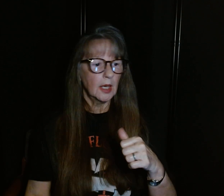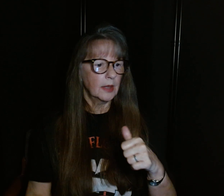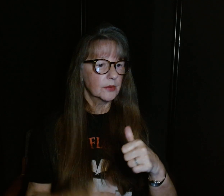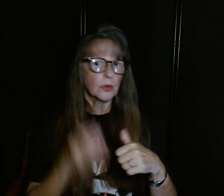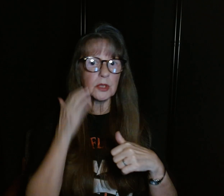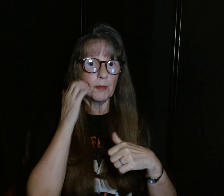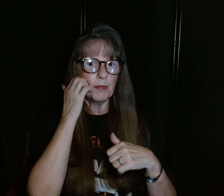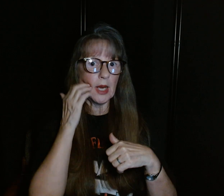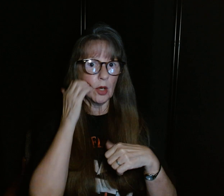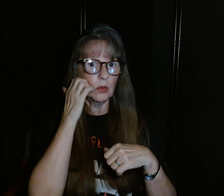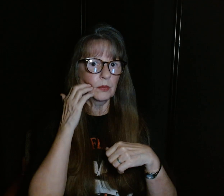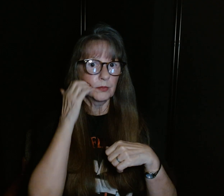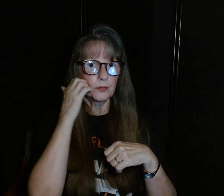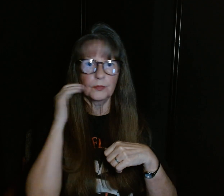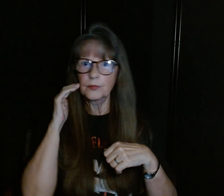So it's tobacco.